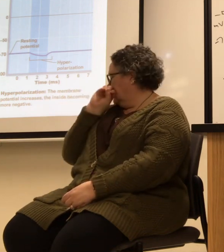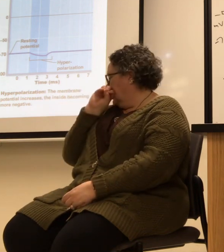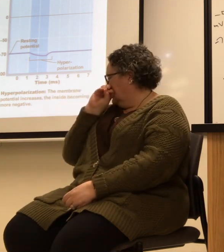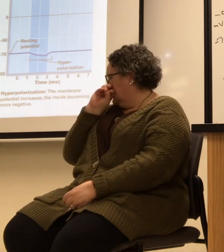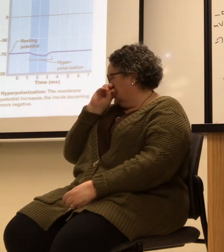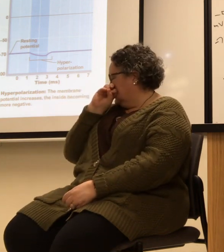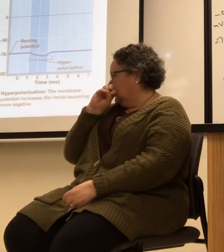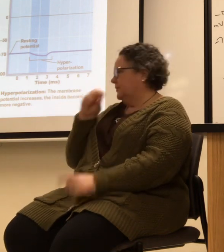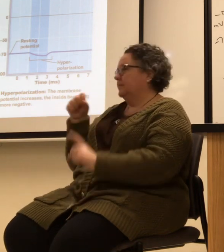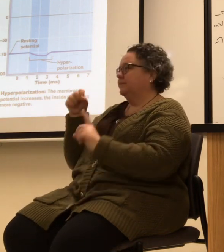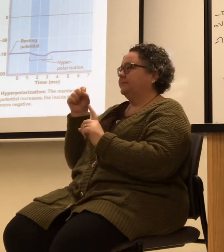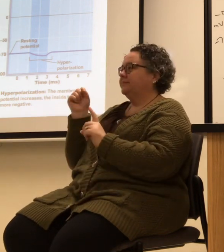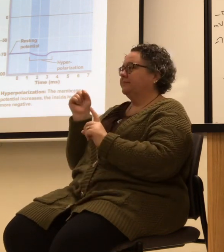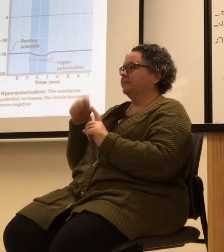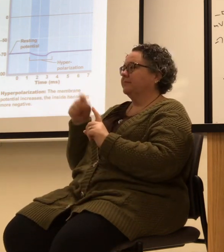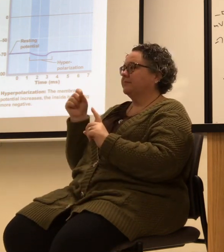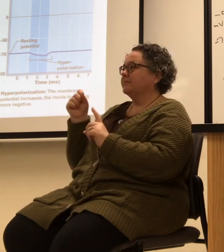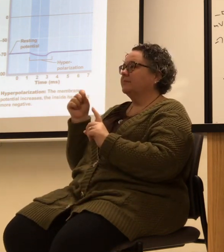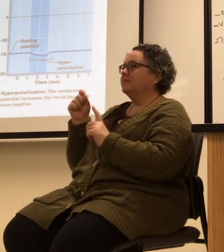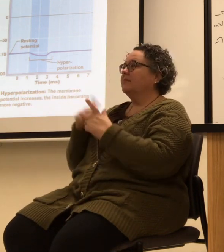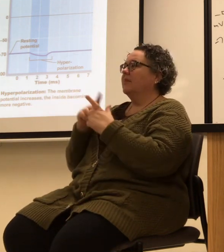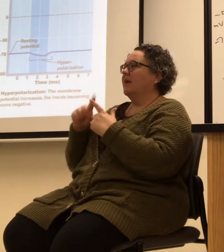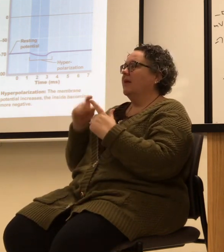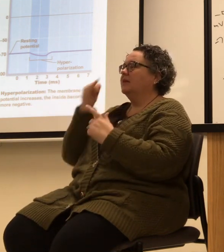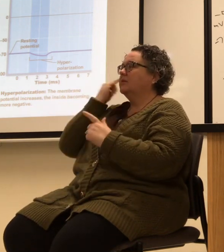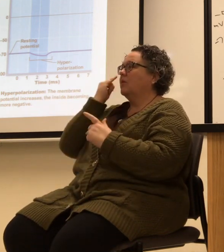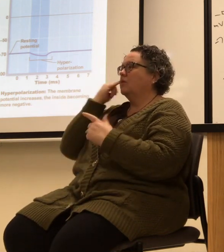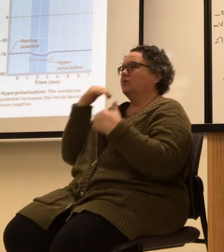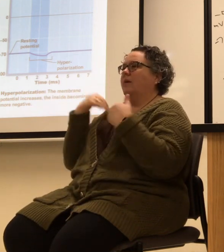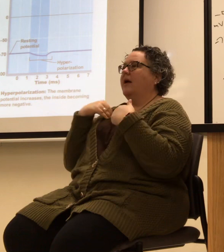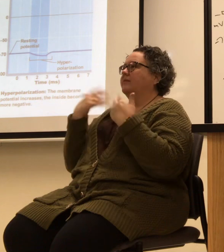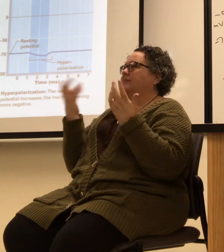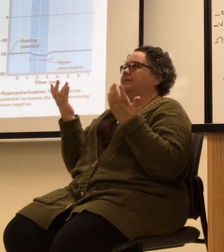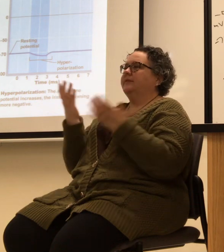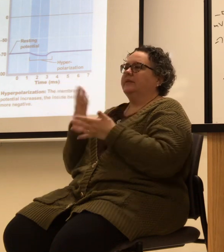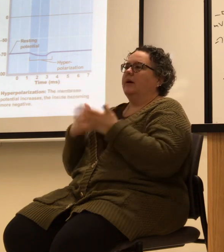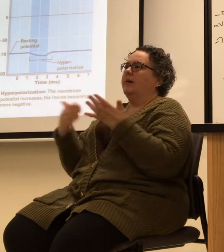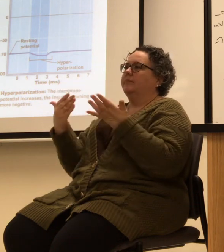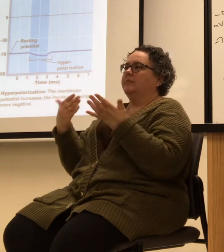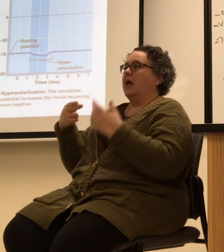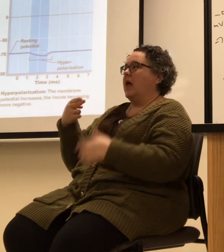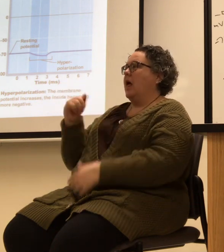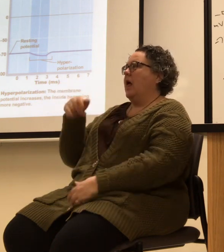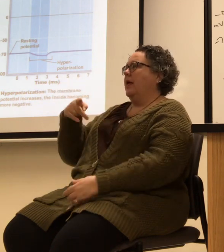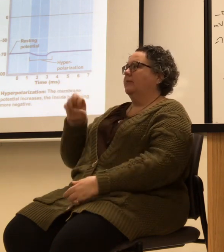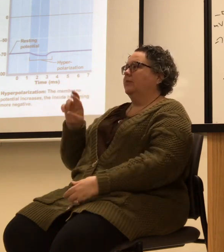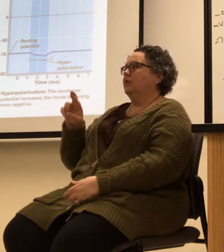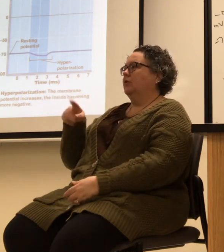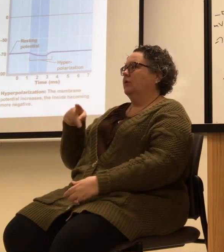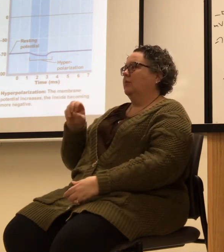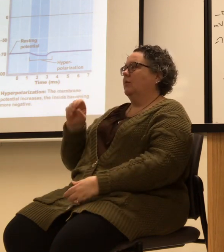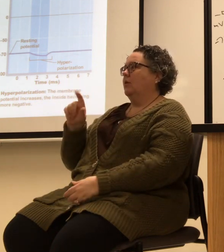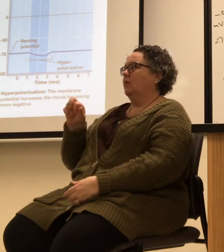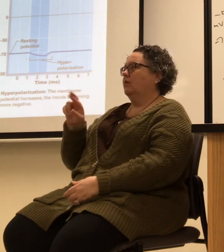Then you stimulate. And then say you have some hyperpolarization.